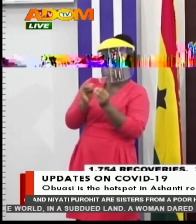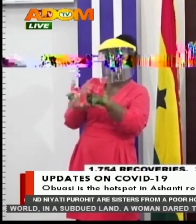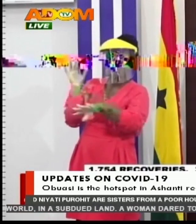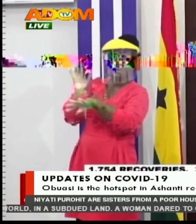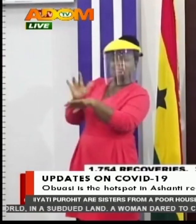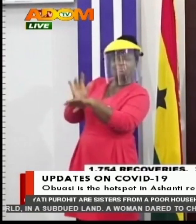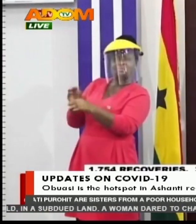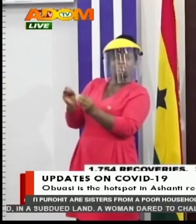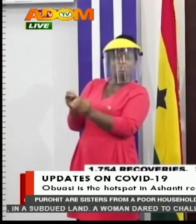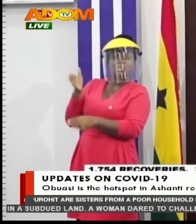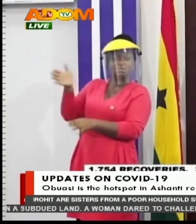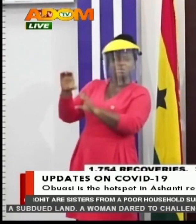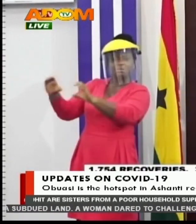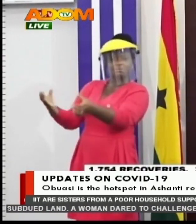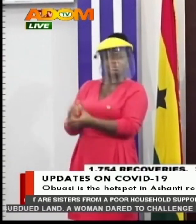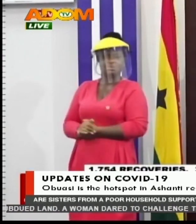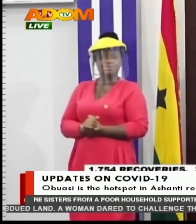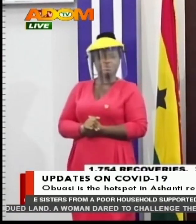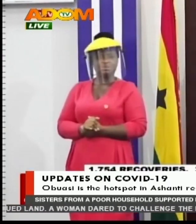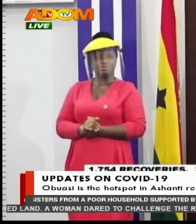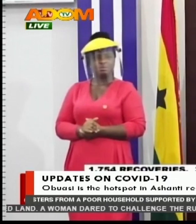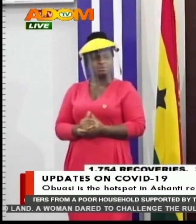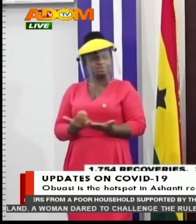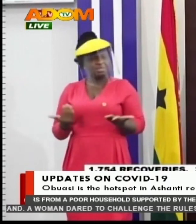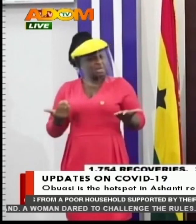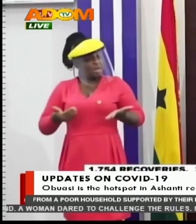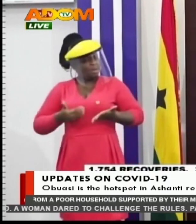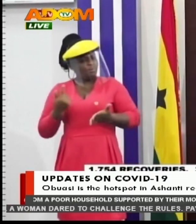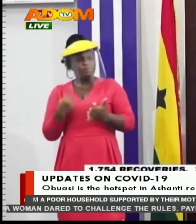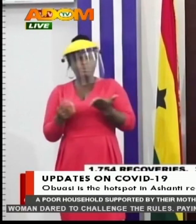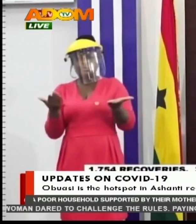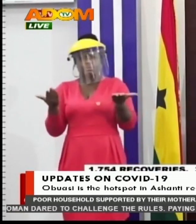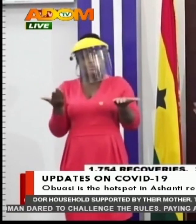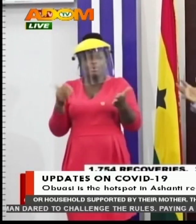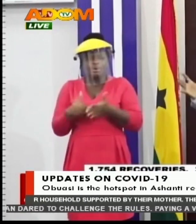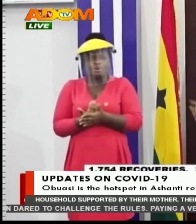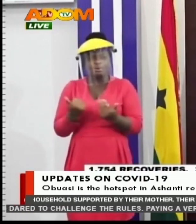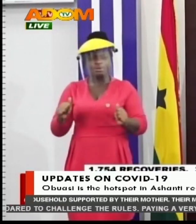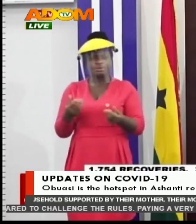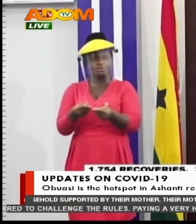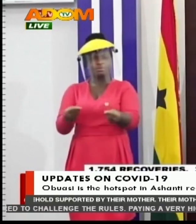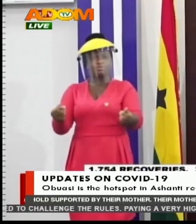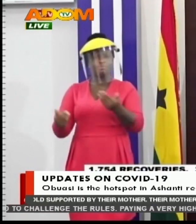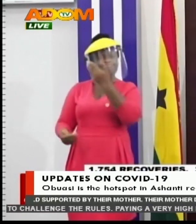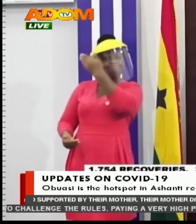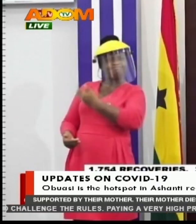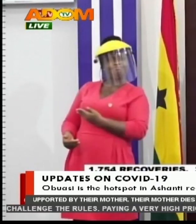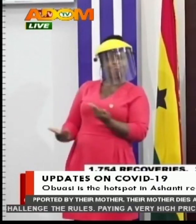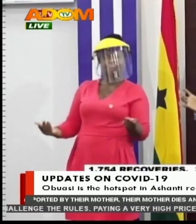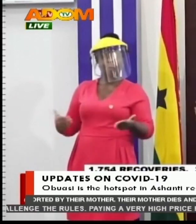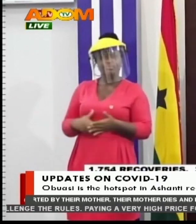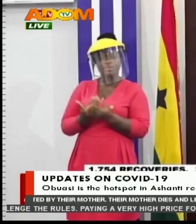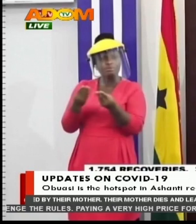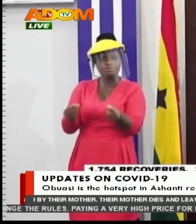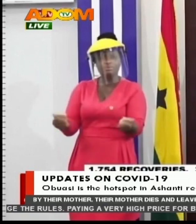have Adansi South, so Adansi Asukwa, and Adansi North. So these are districts that have come to bring their expertise